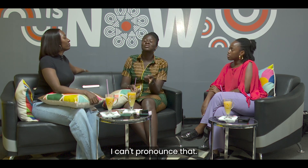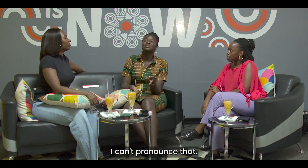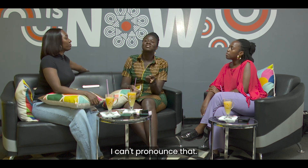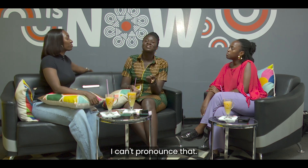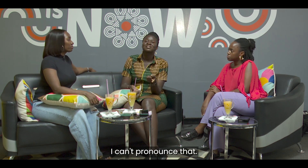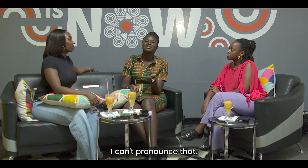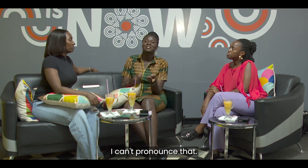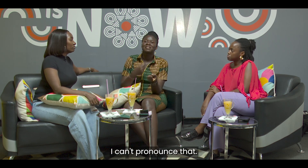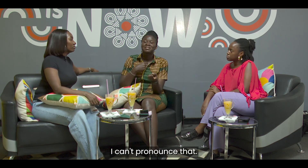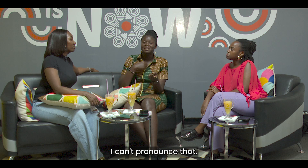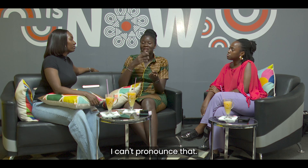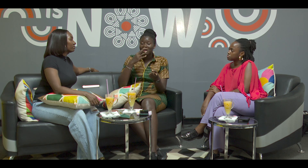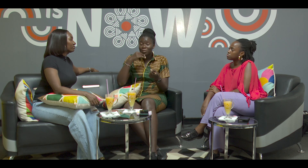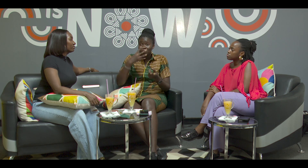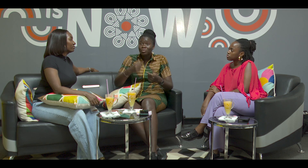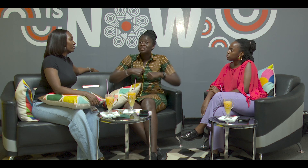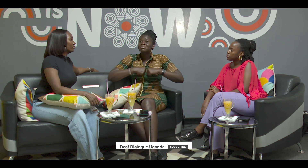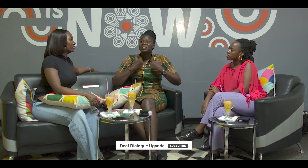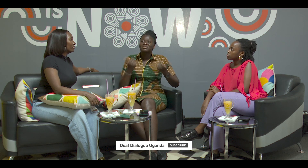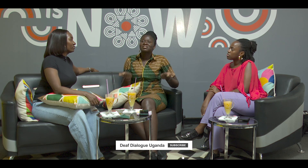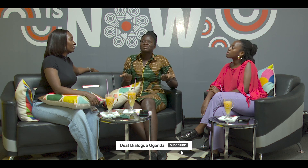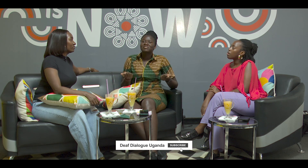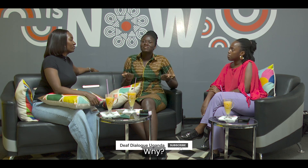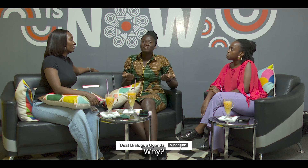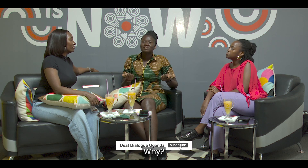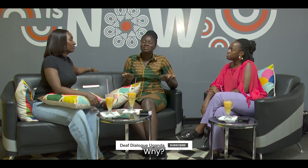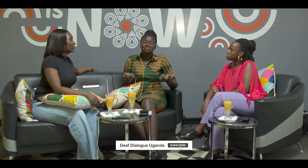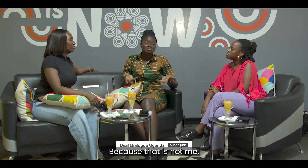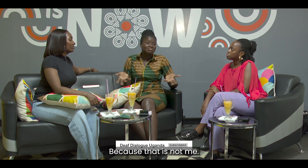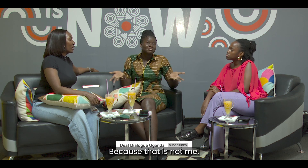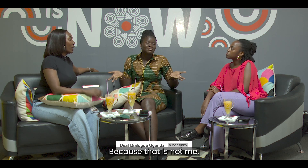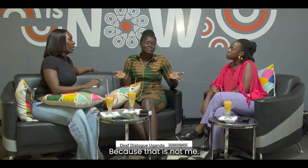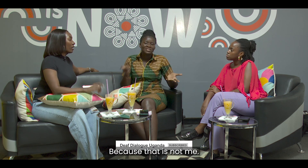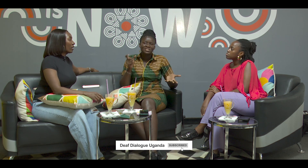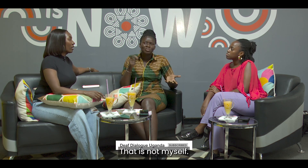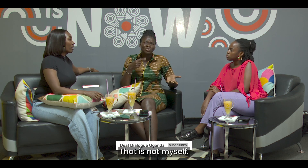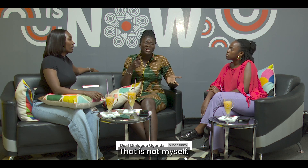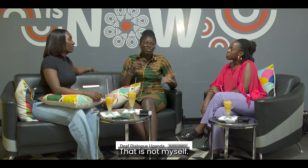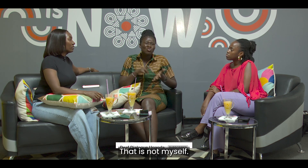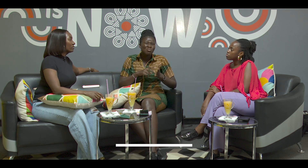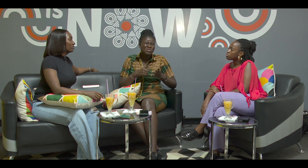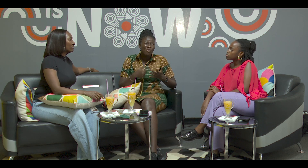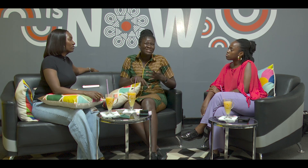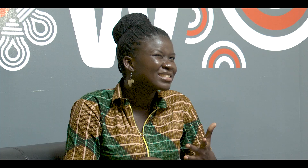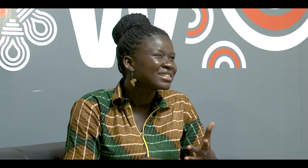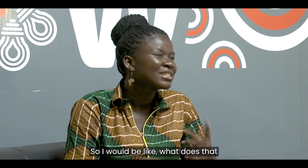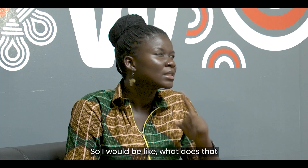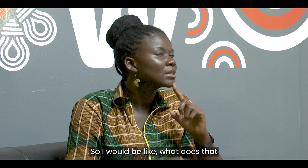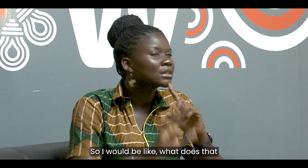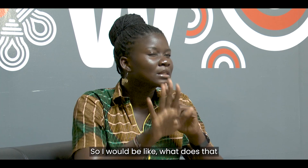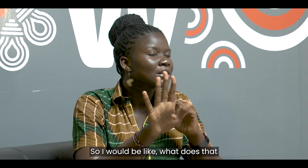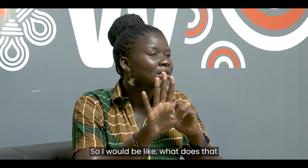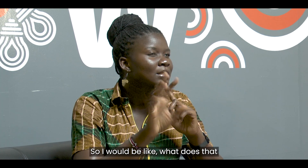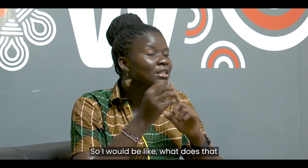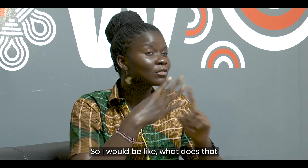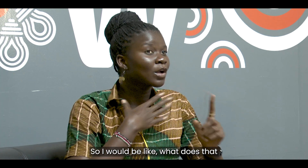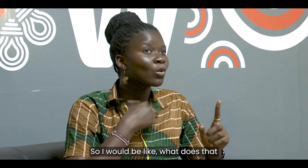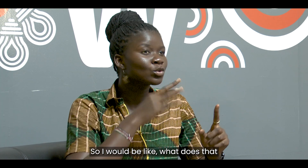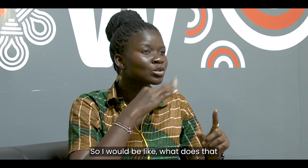I can't pronounce that. Why? Because that is not me. That is not myself. So in that way, so I would be like, what does that